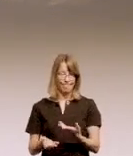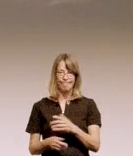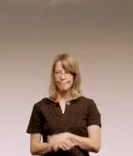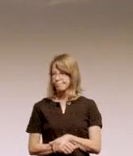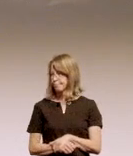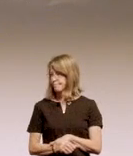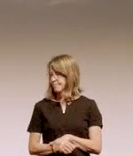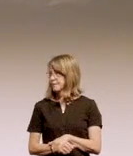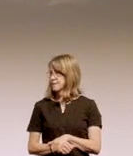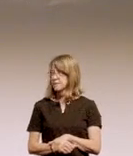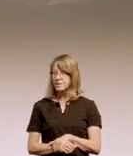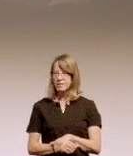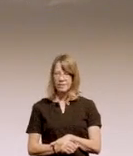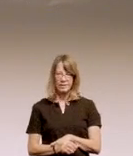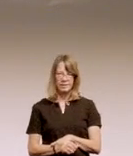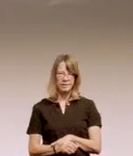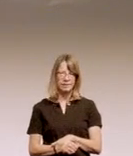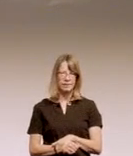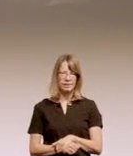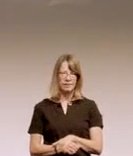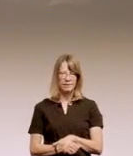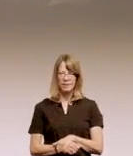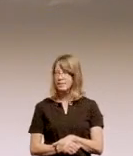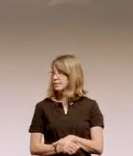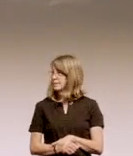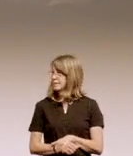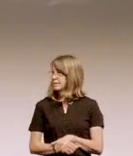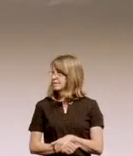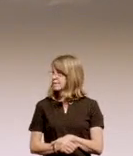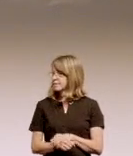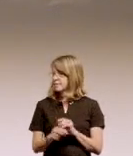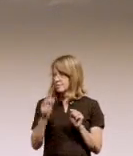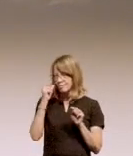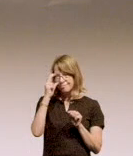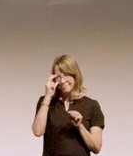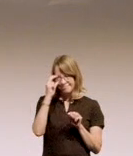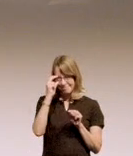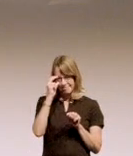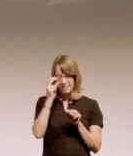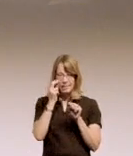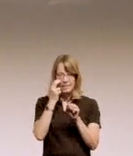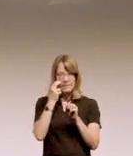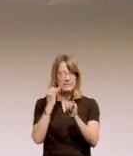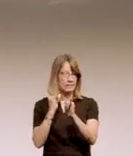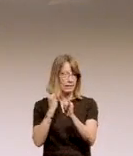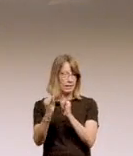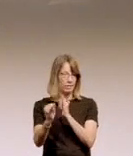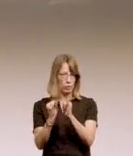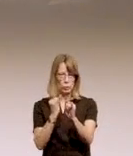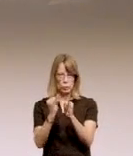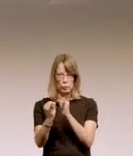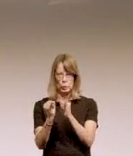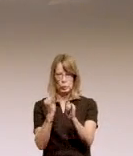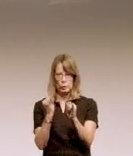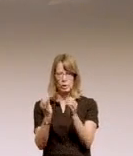So this is an interview, because I record all our interviews with participant consent. This is an interview